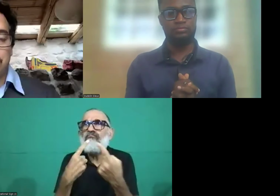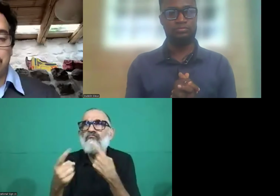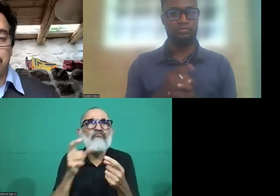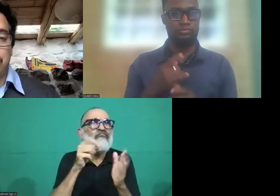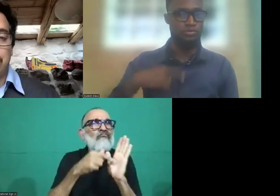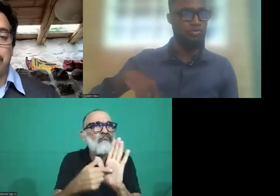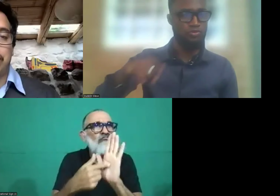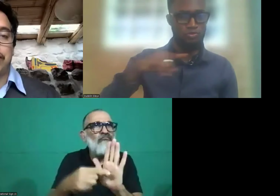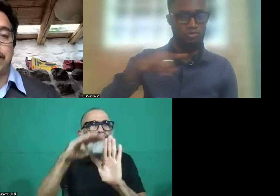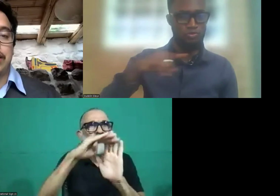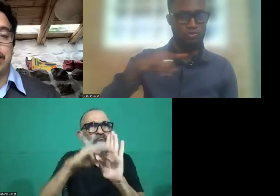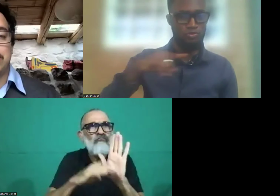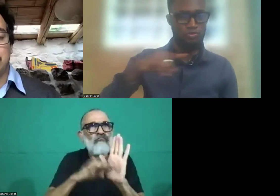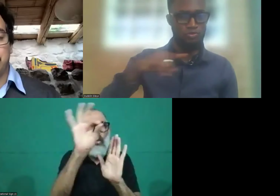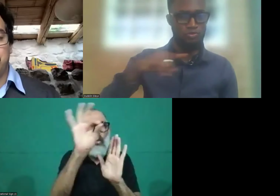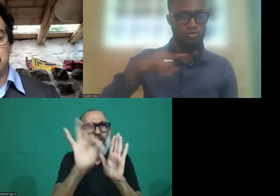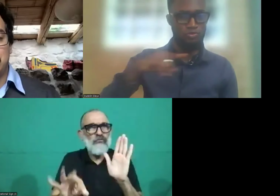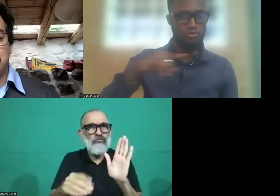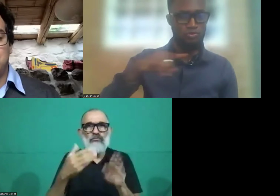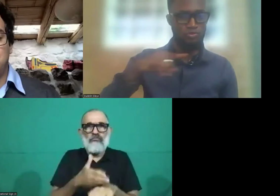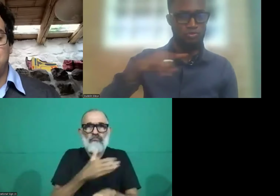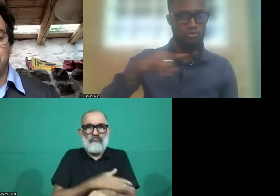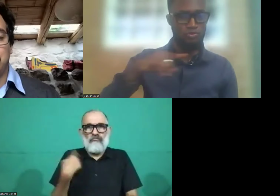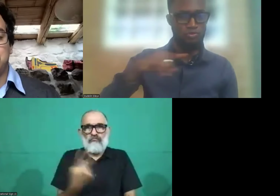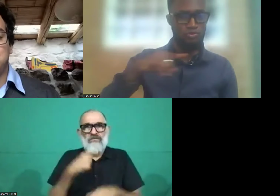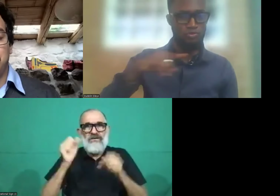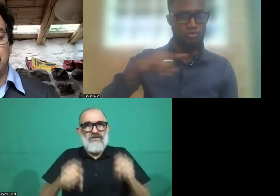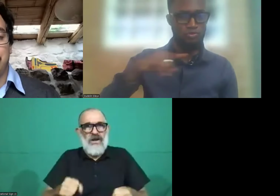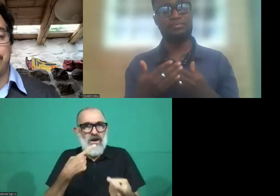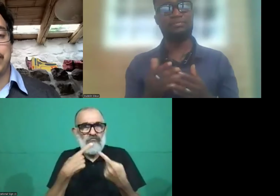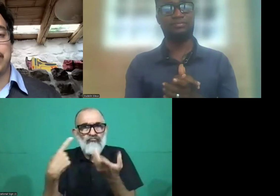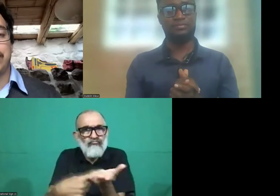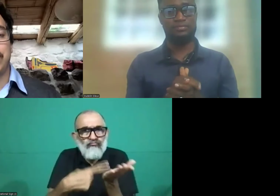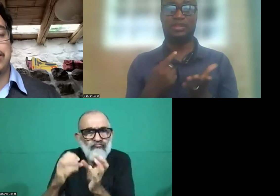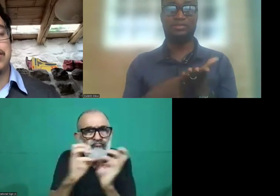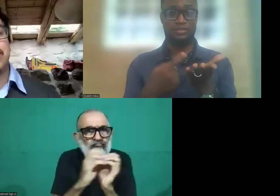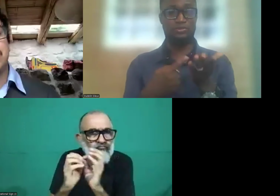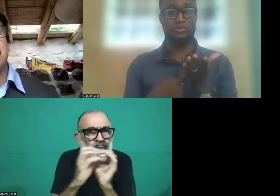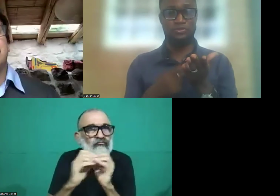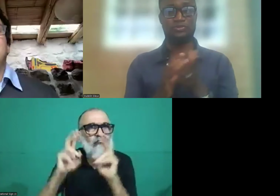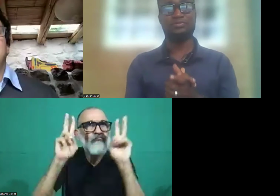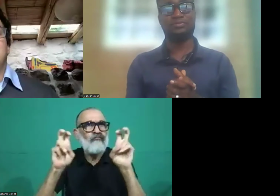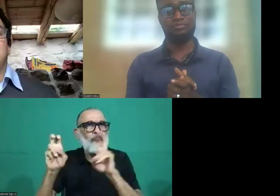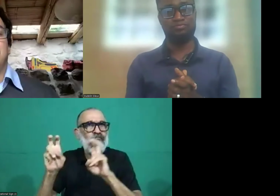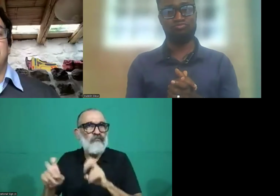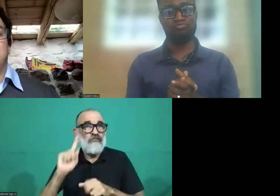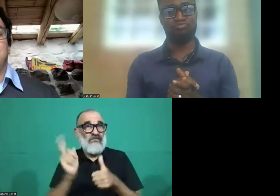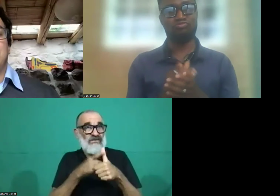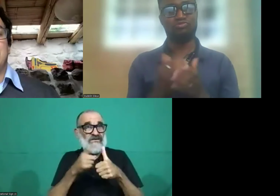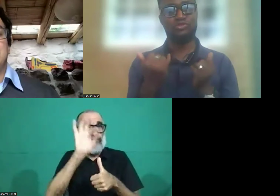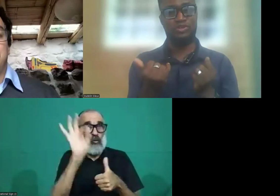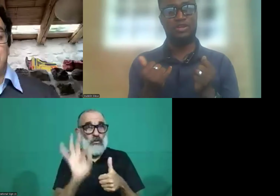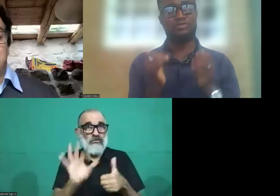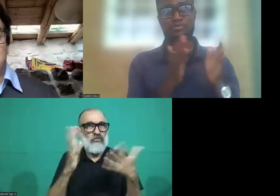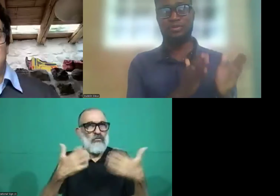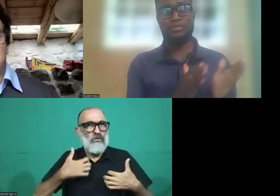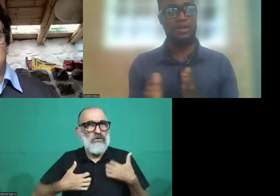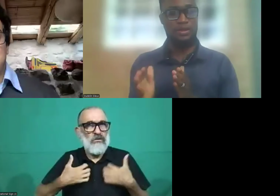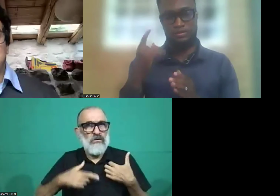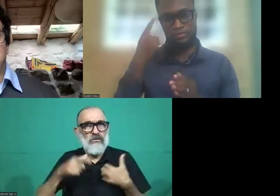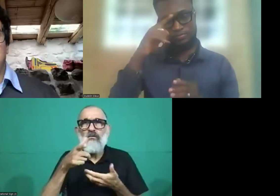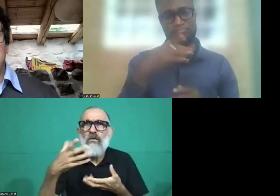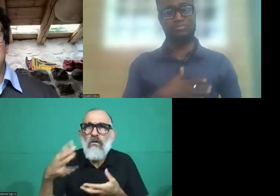interesting to you about the findings that were presented from the survey and from the evaluation? Is there anything